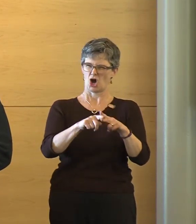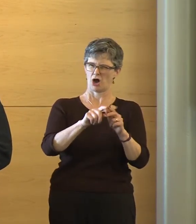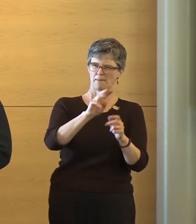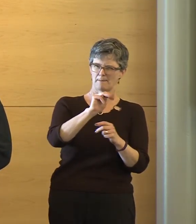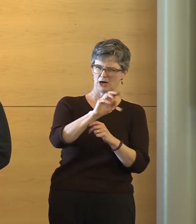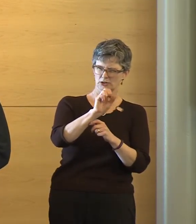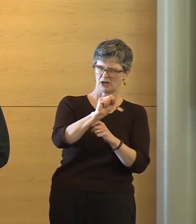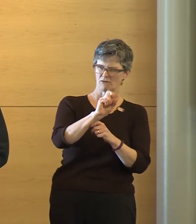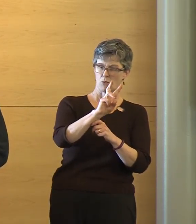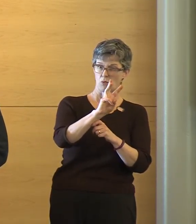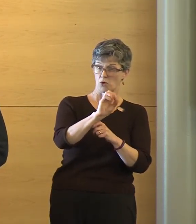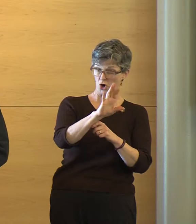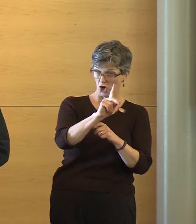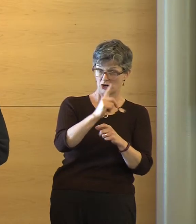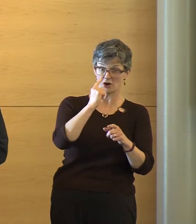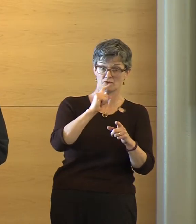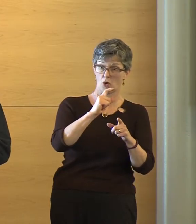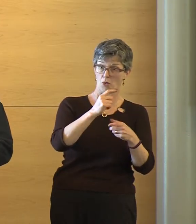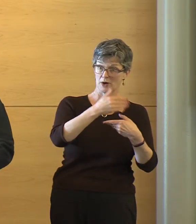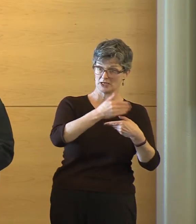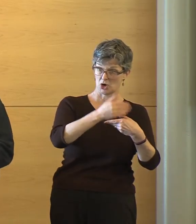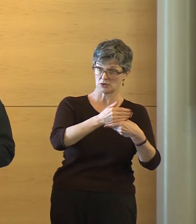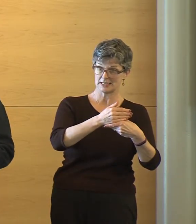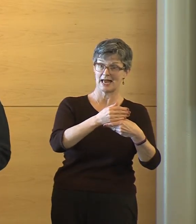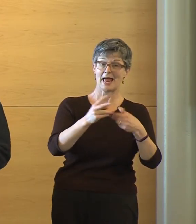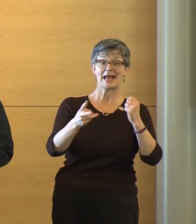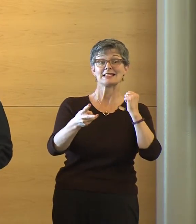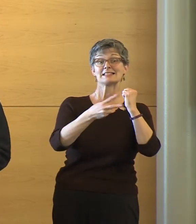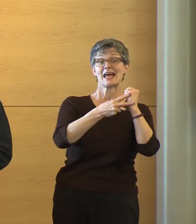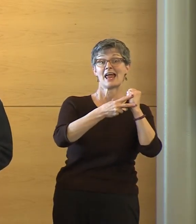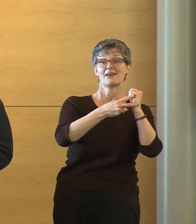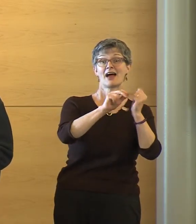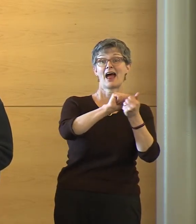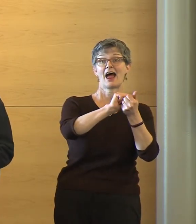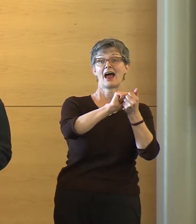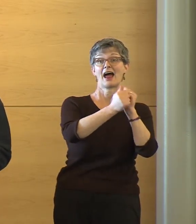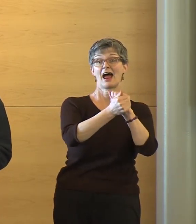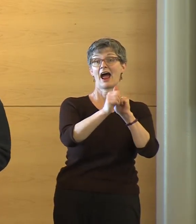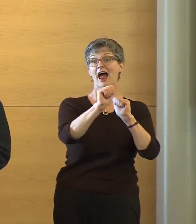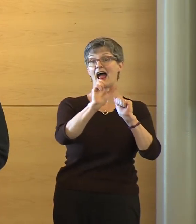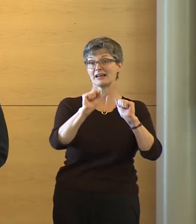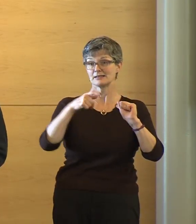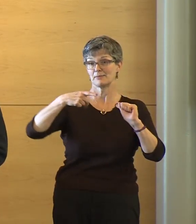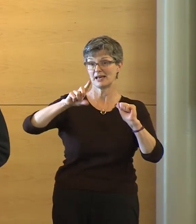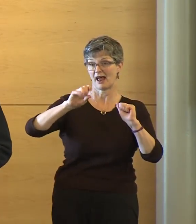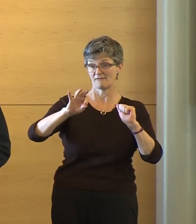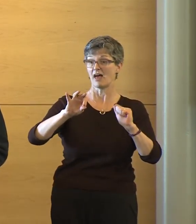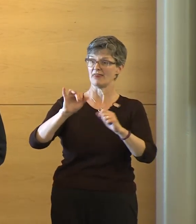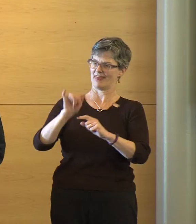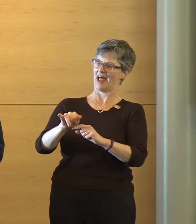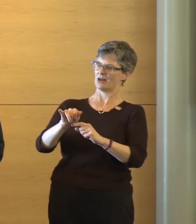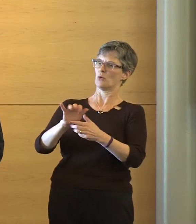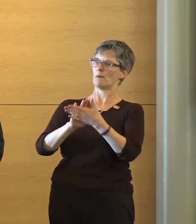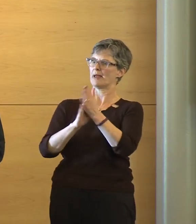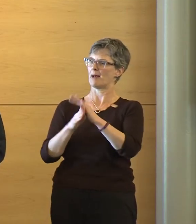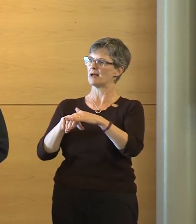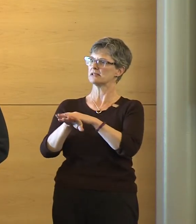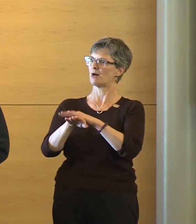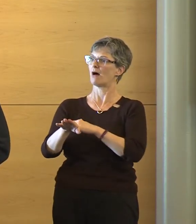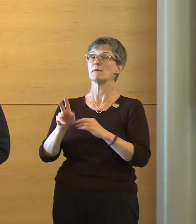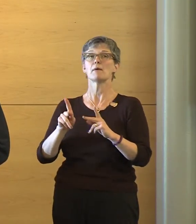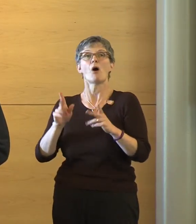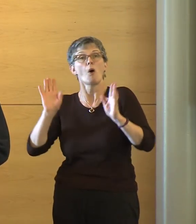to use the tool. So for another example, as we're getting into to PDF, if you save